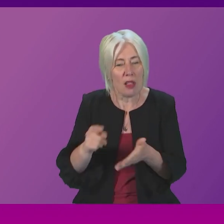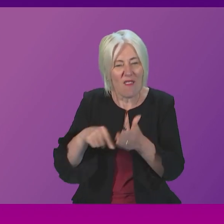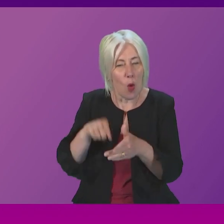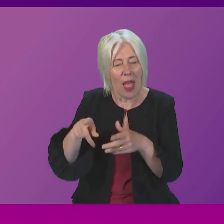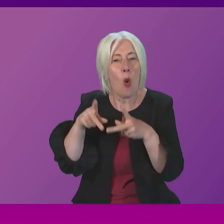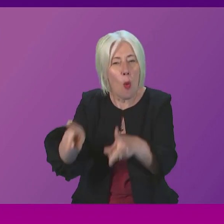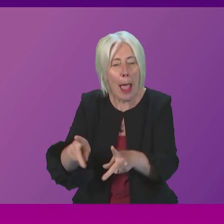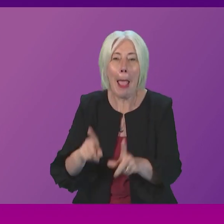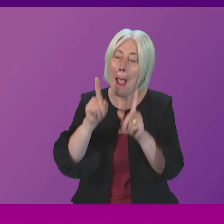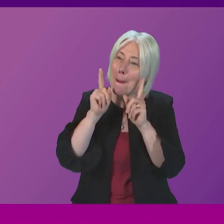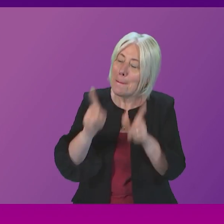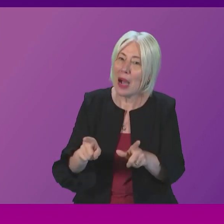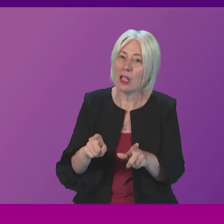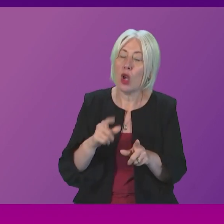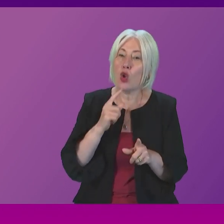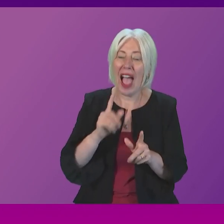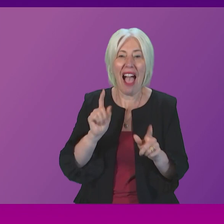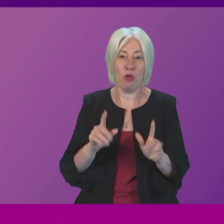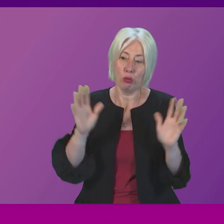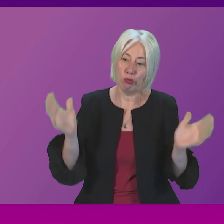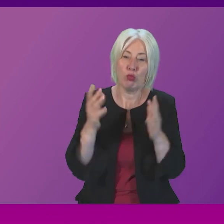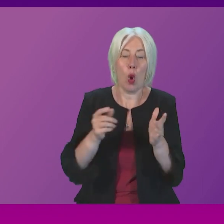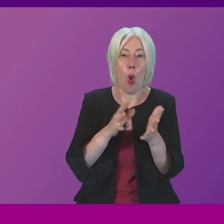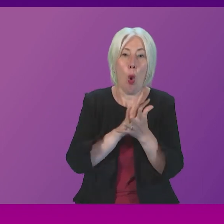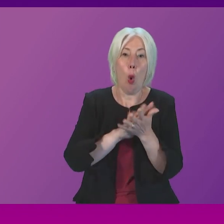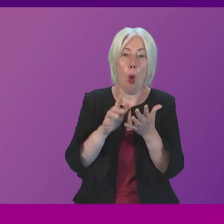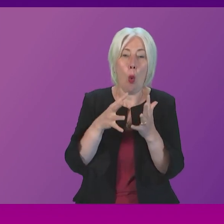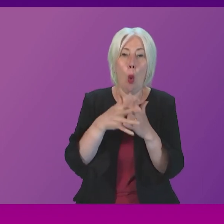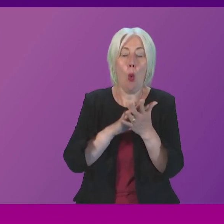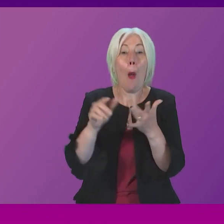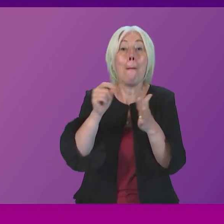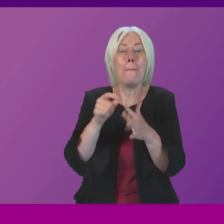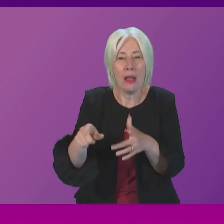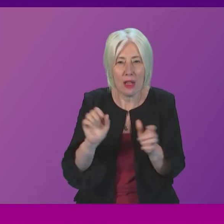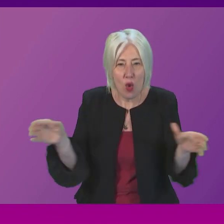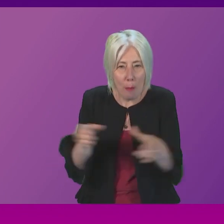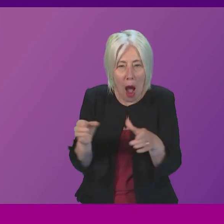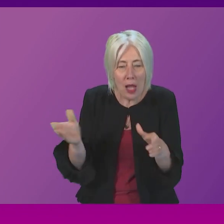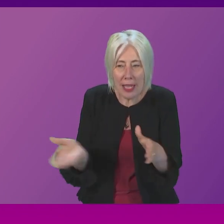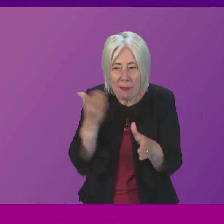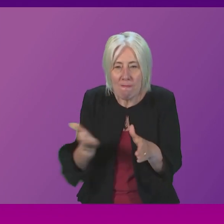sure that you only whip your party for